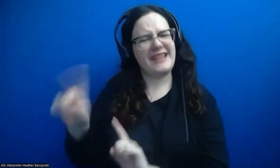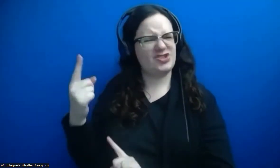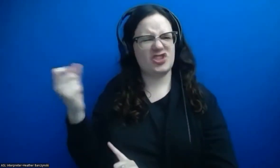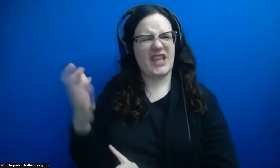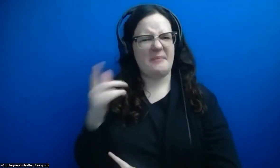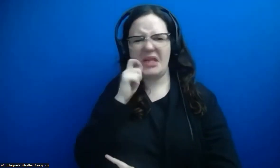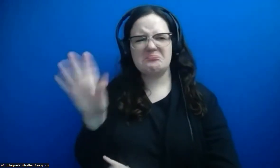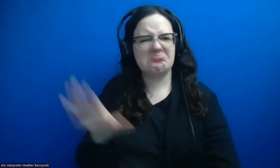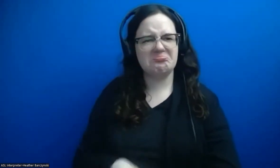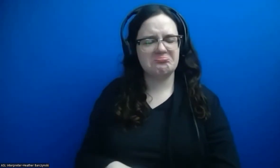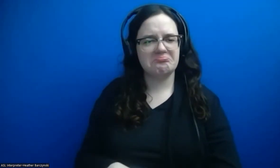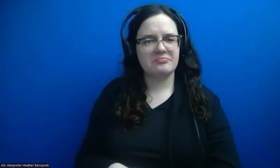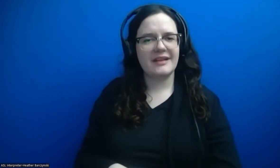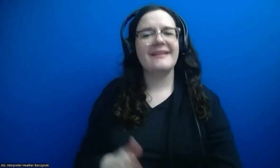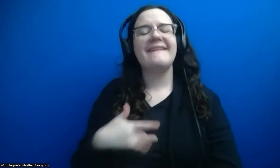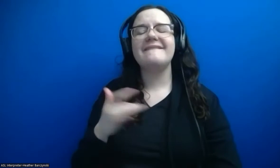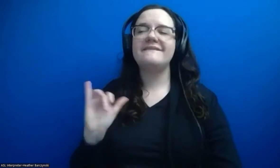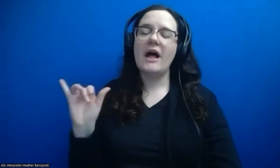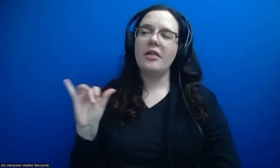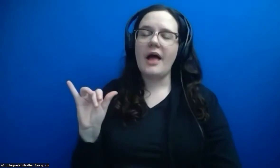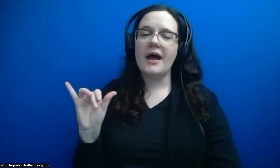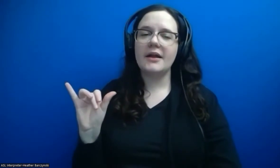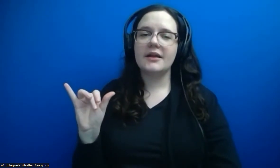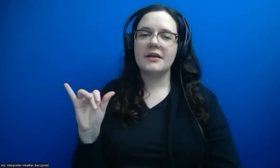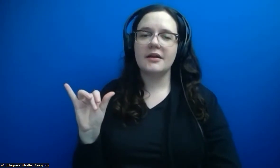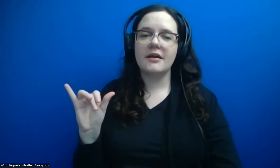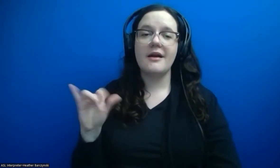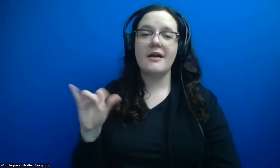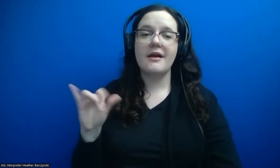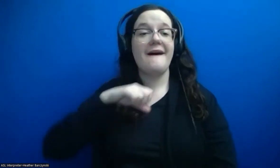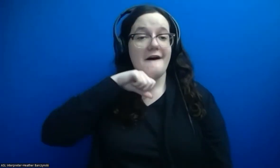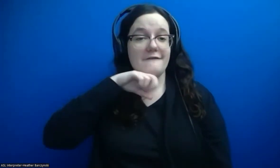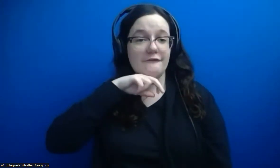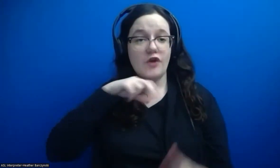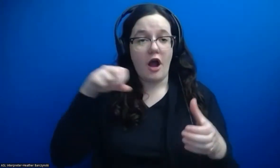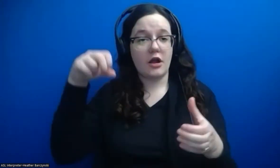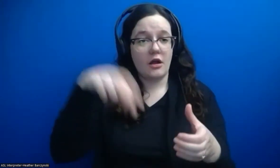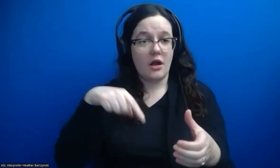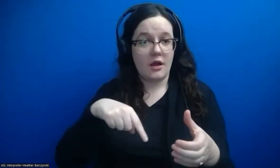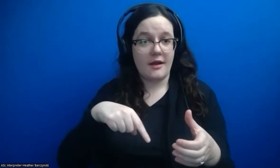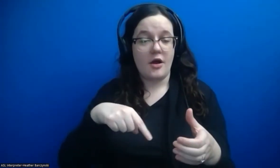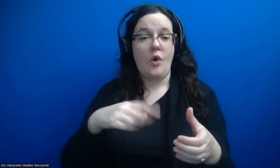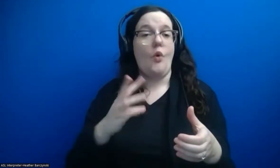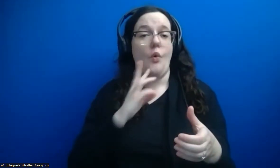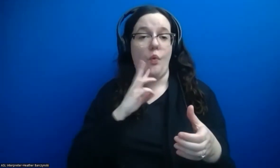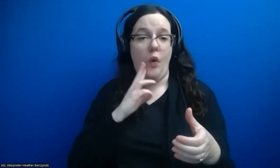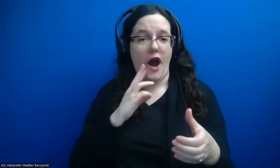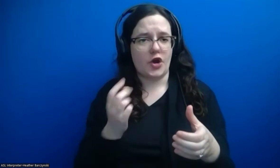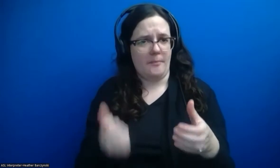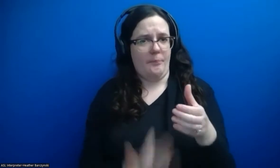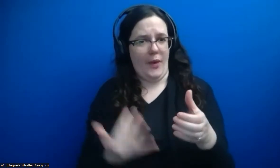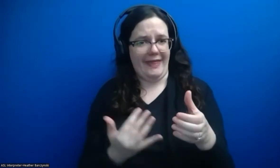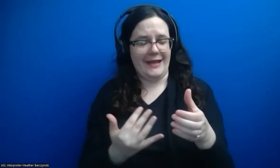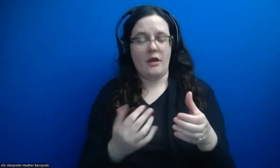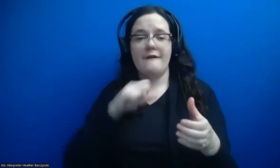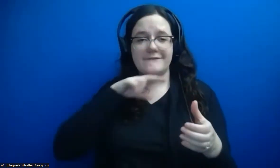it felt like almost the analogy of like, if you put a frog in a boiling pot of water, he jumps out. But if you put him in a lukewarm water and